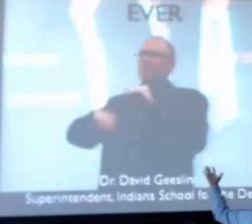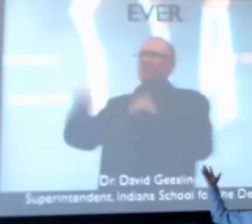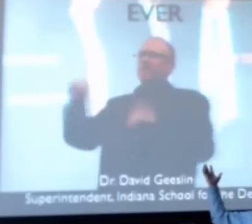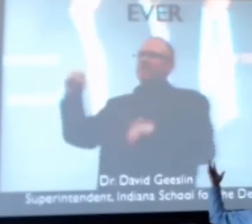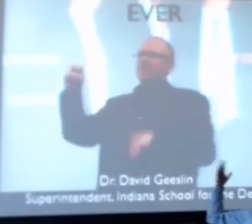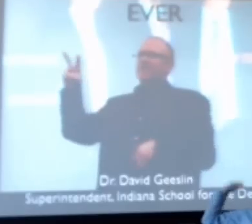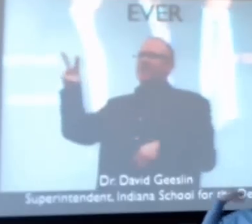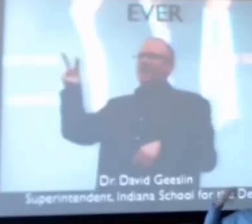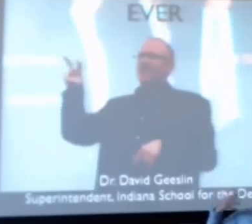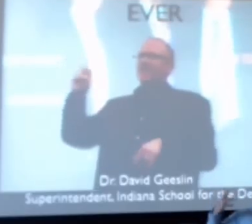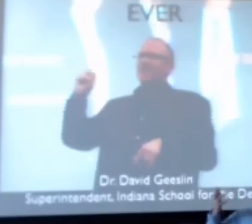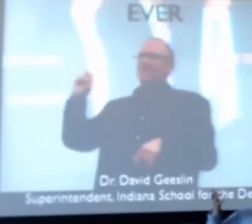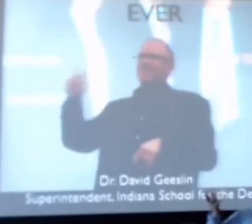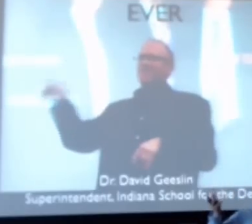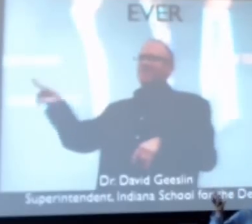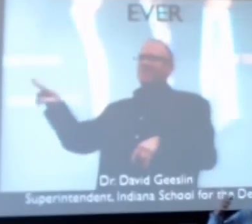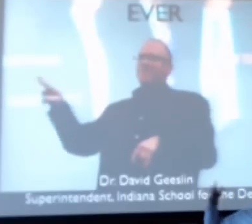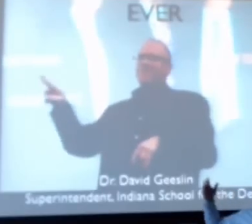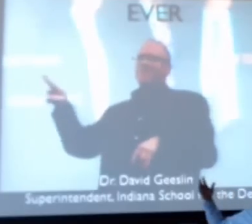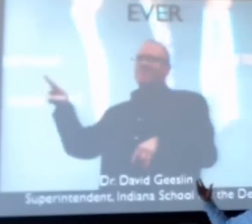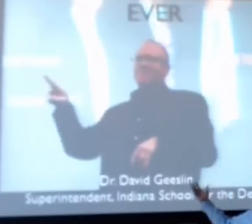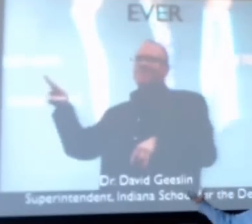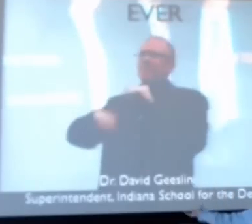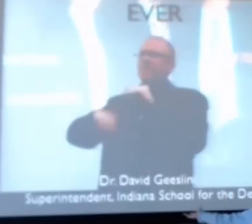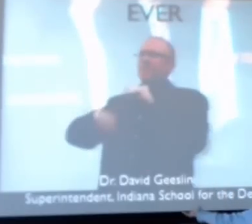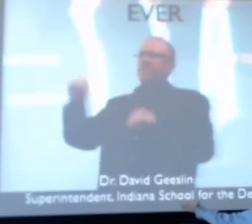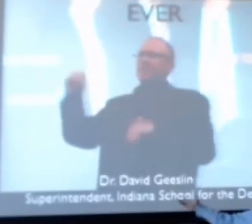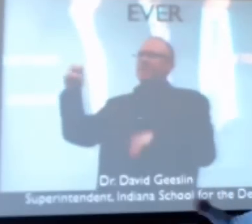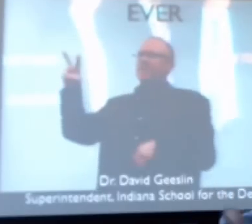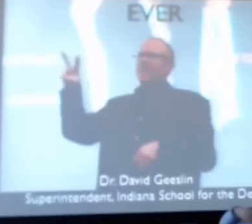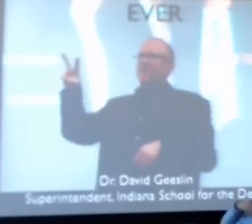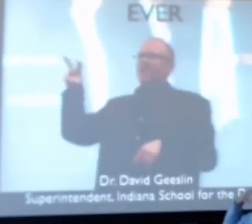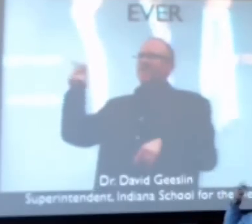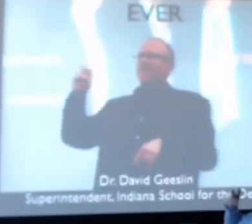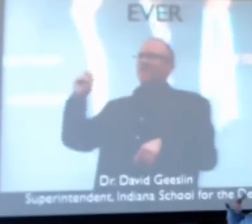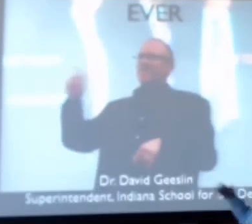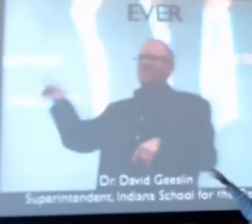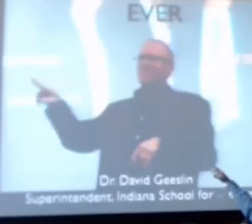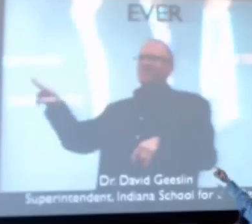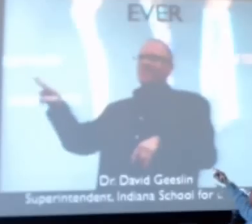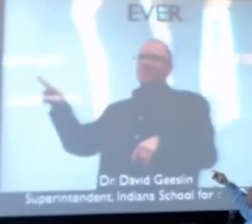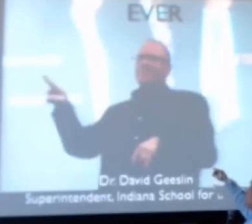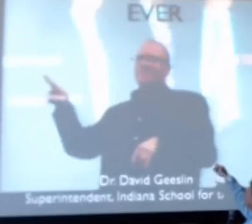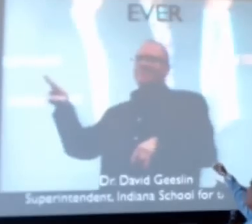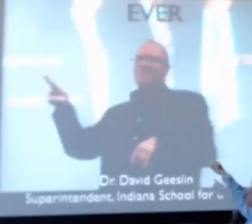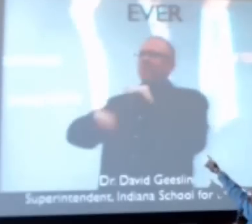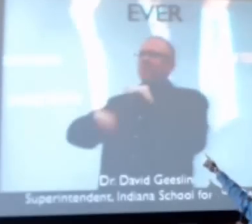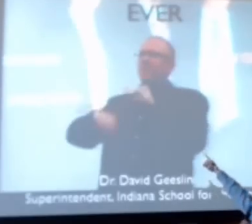because my arm would get tired doing this, but he never gets tired. He can just do this all day long. So you see these four